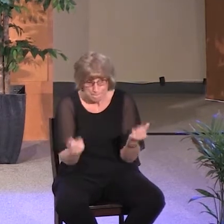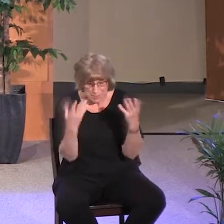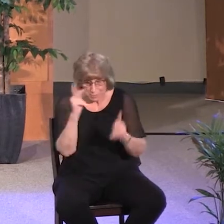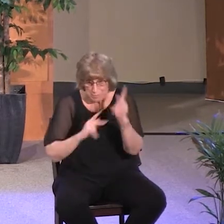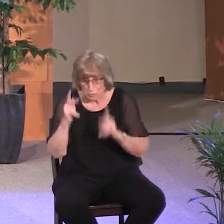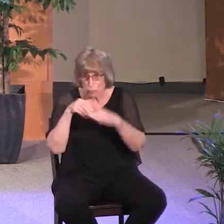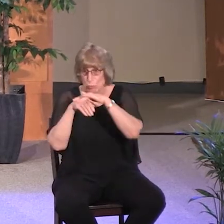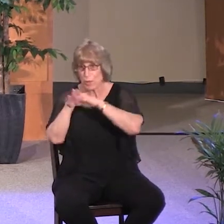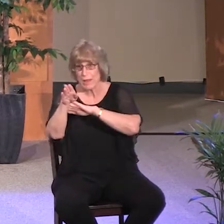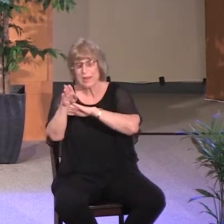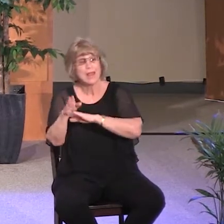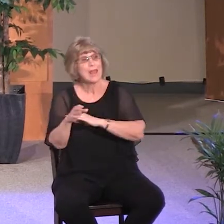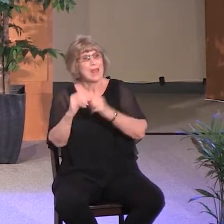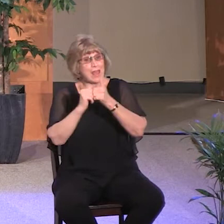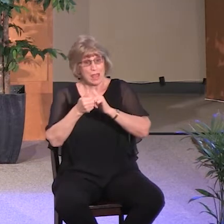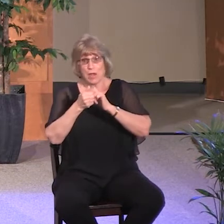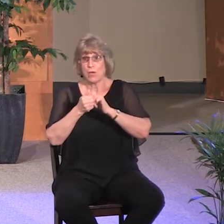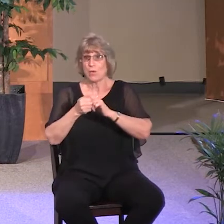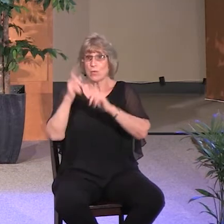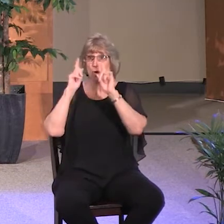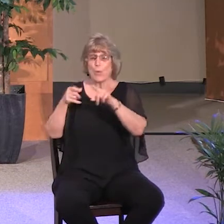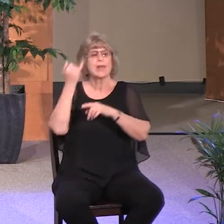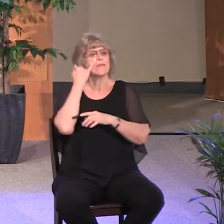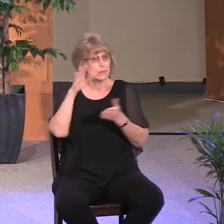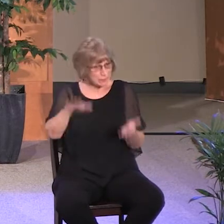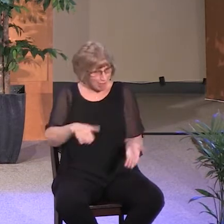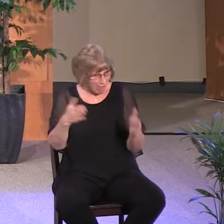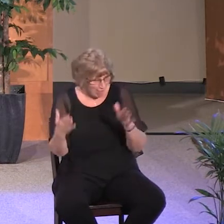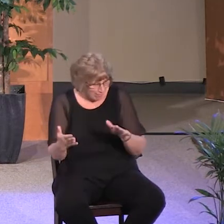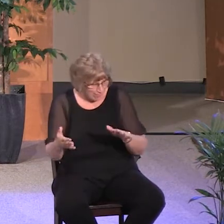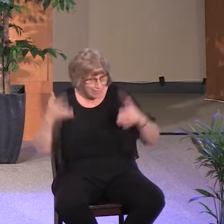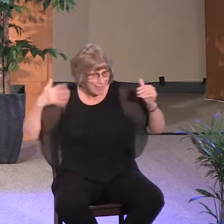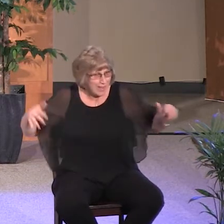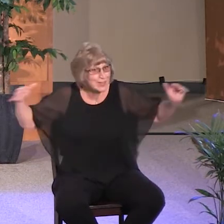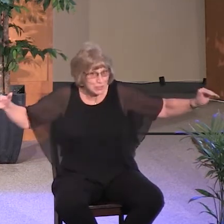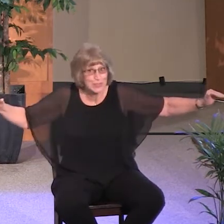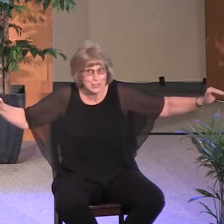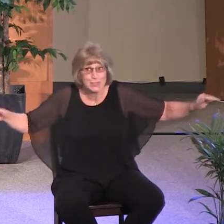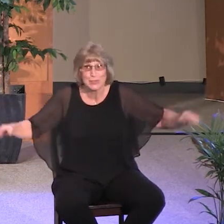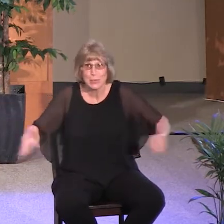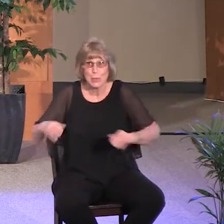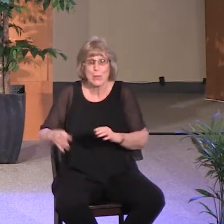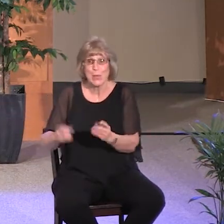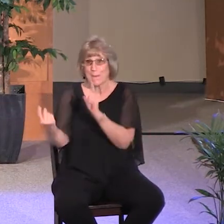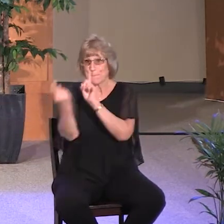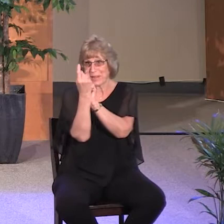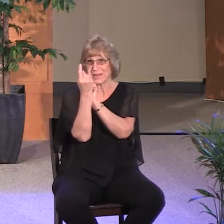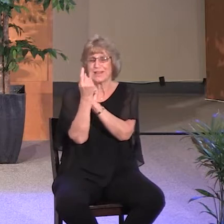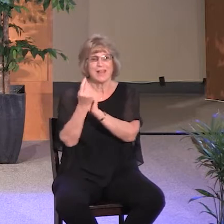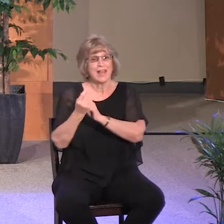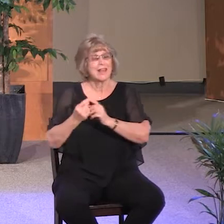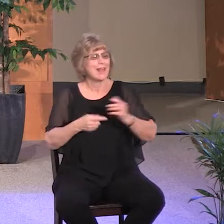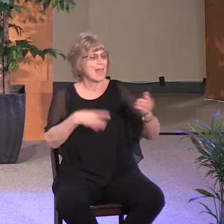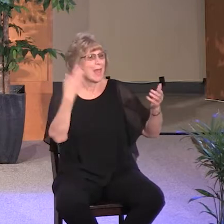at death. Angels wear togas. That was one of mine. And harps play all the time. Come on, people, you've heard the harps